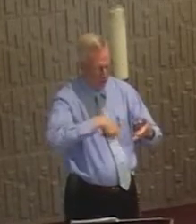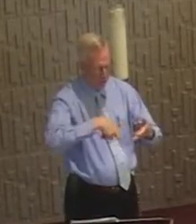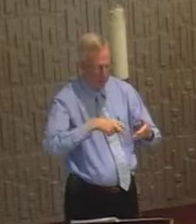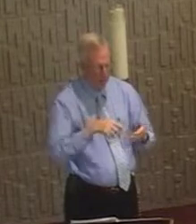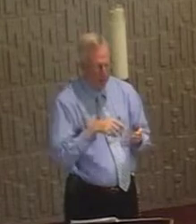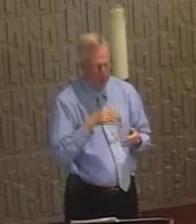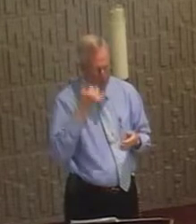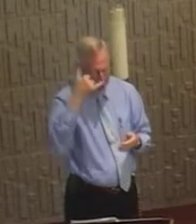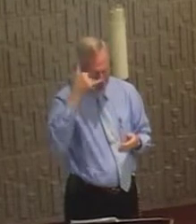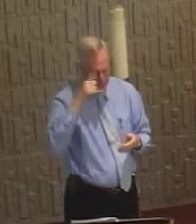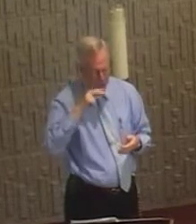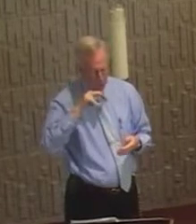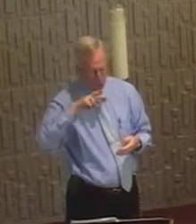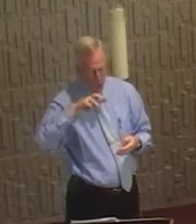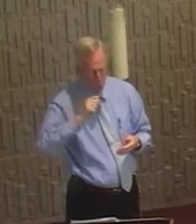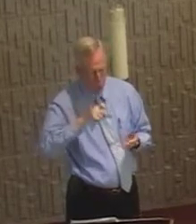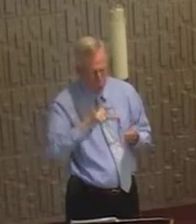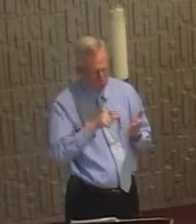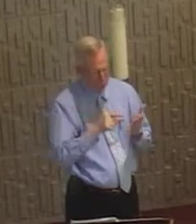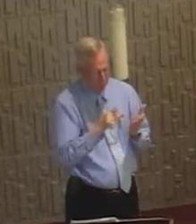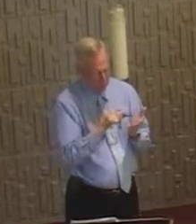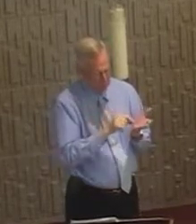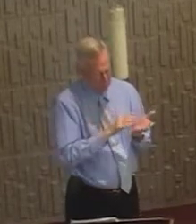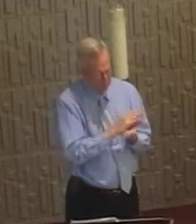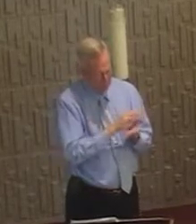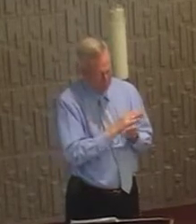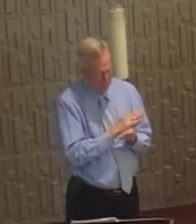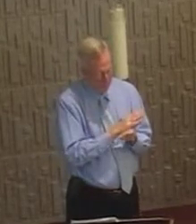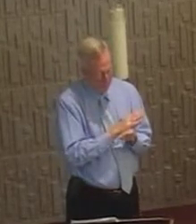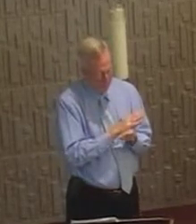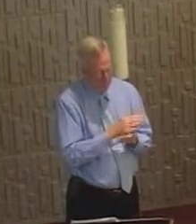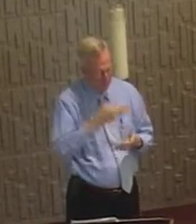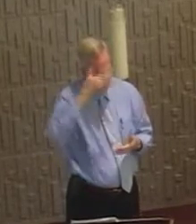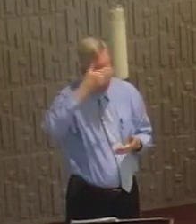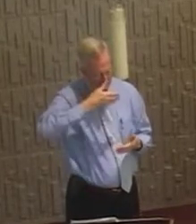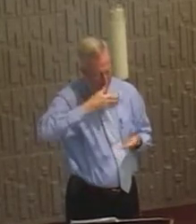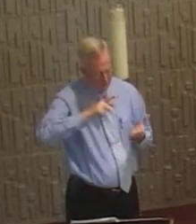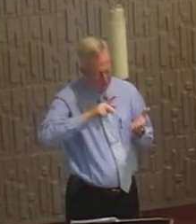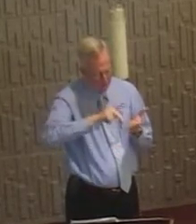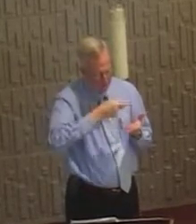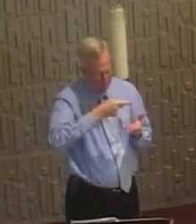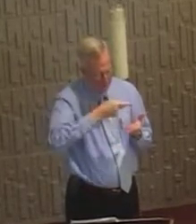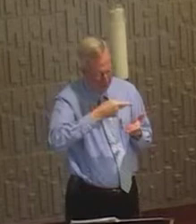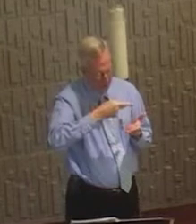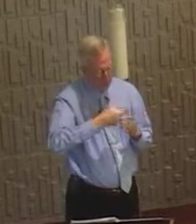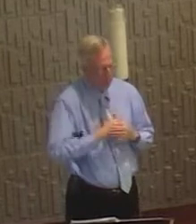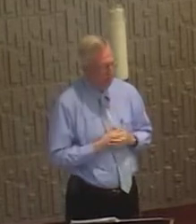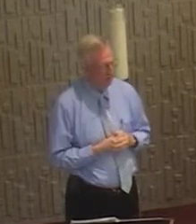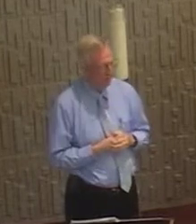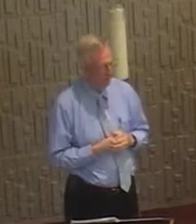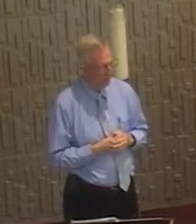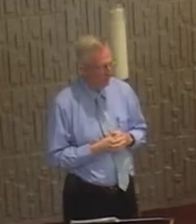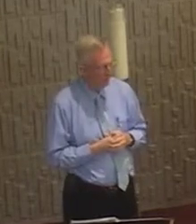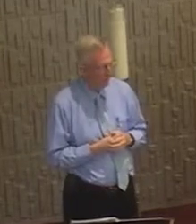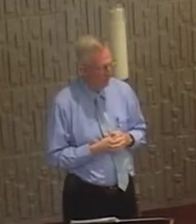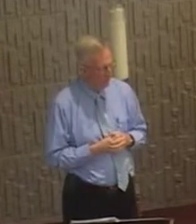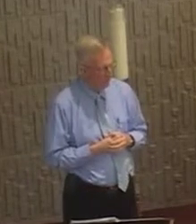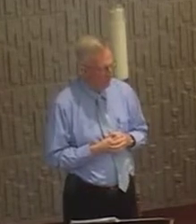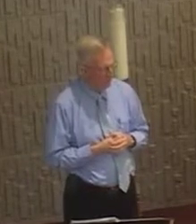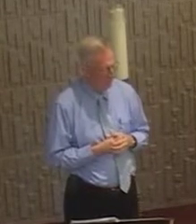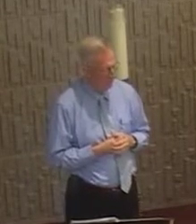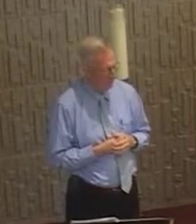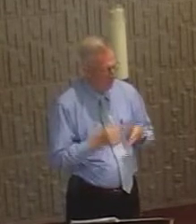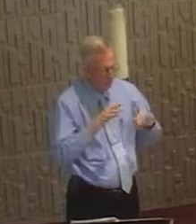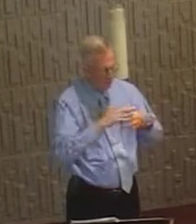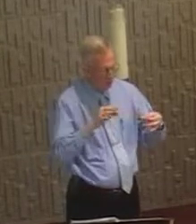to my mind. And it was on the front page of the local section, and it took up the whole top half of the page. And